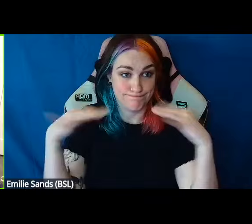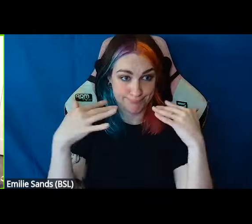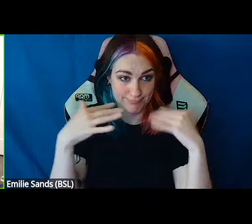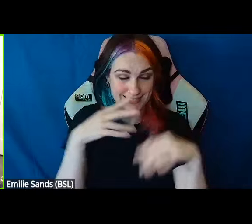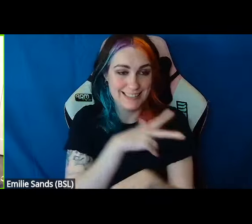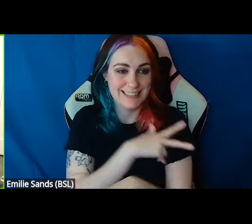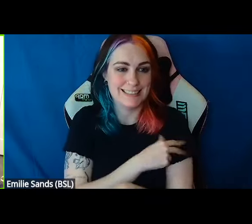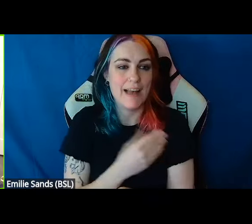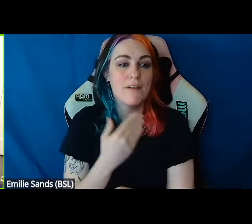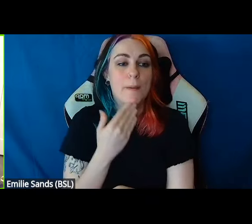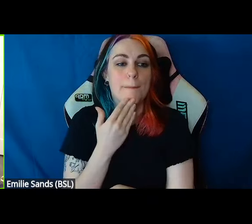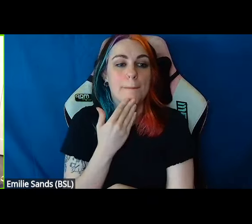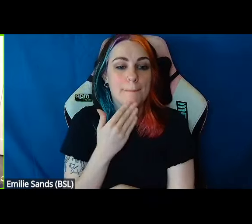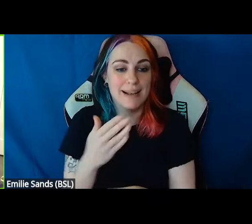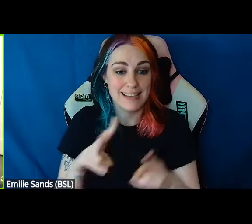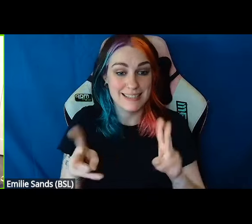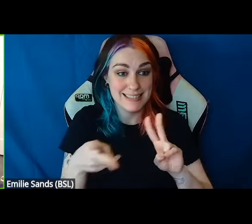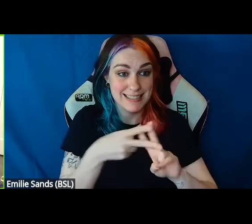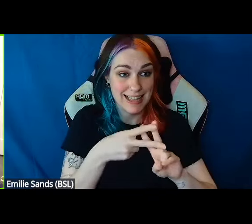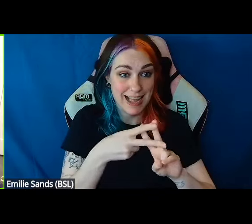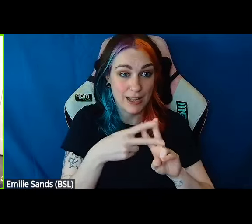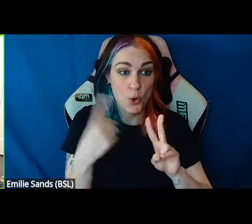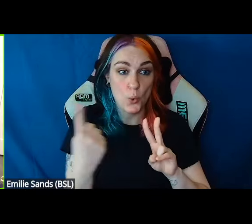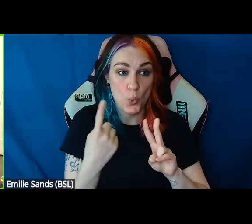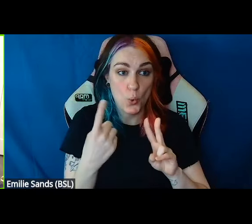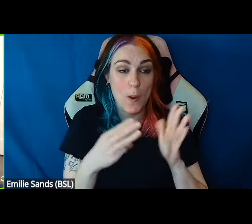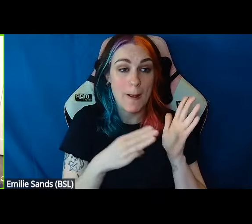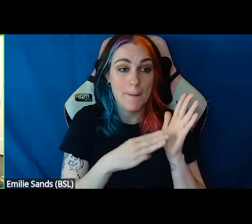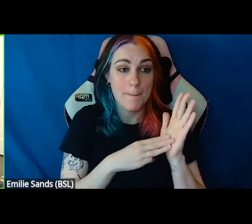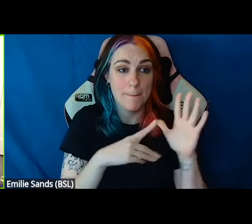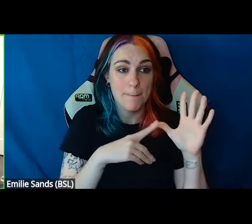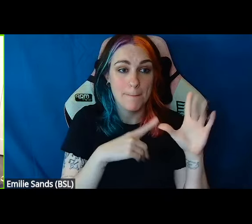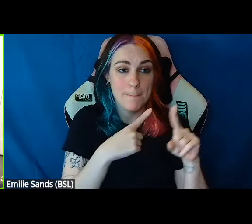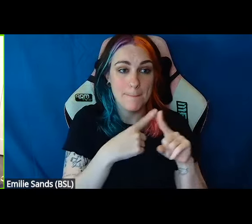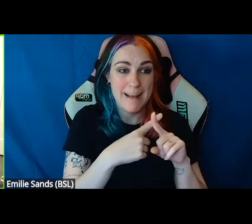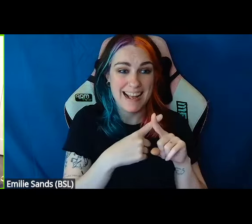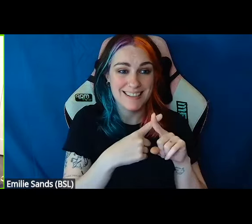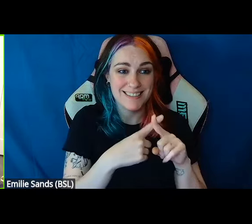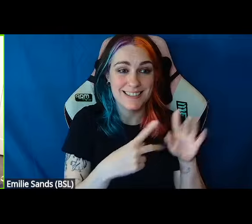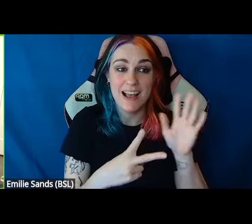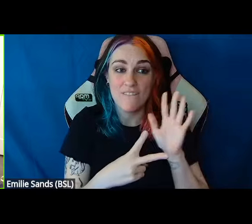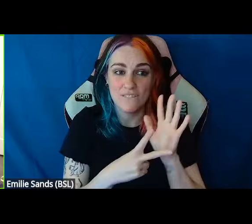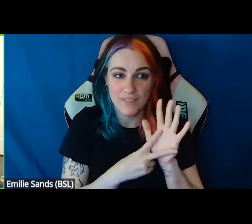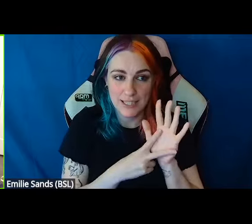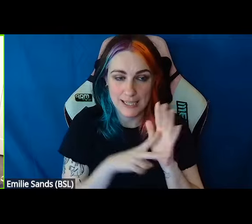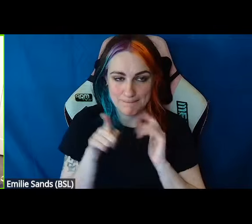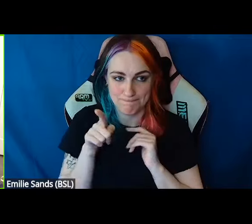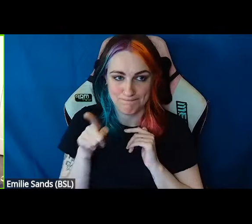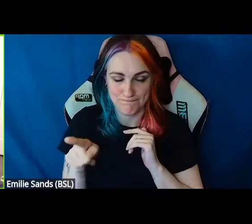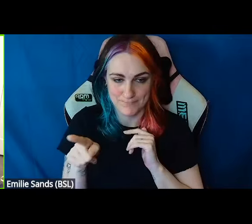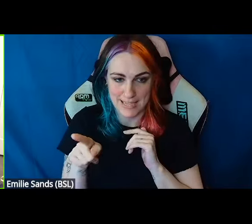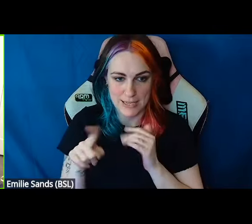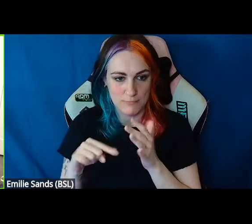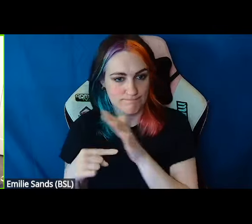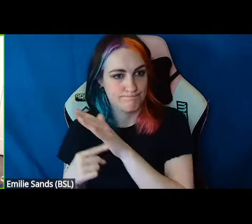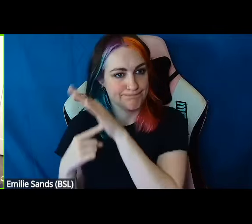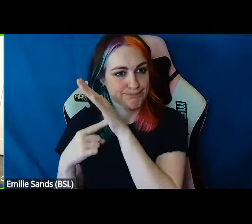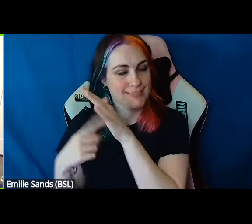please tag Max V in Discord, and he will be your primary tech